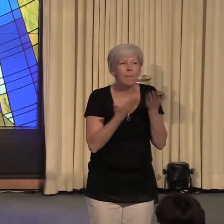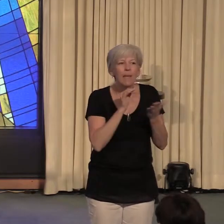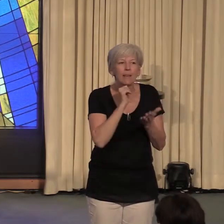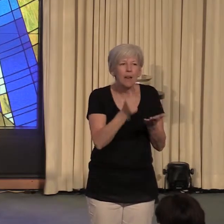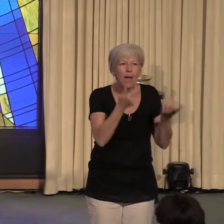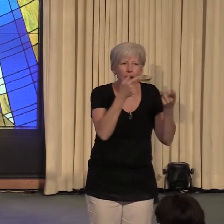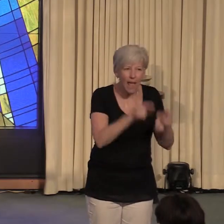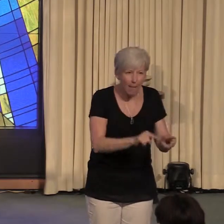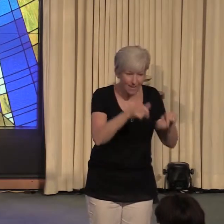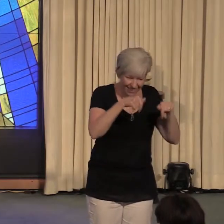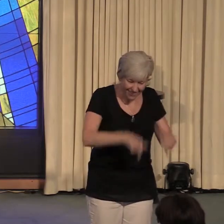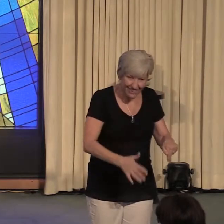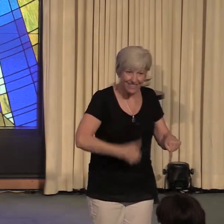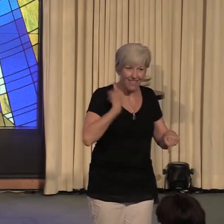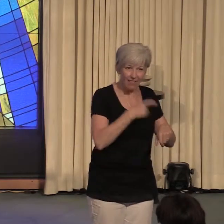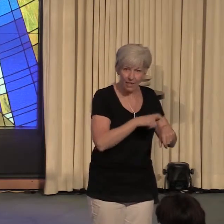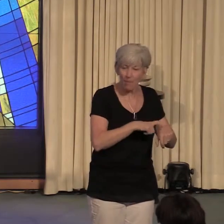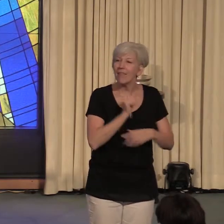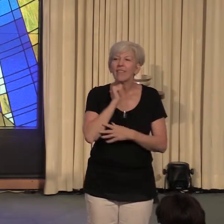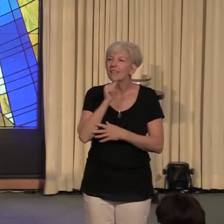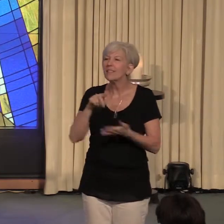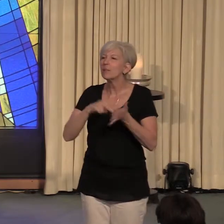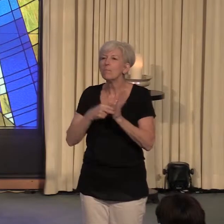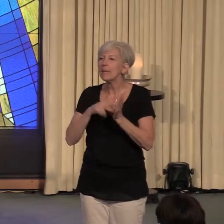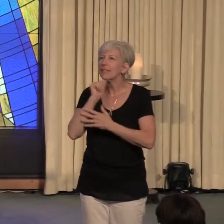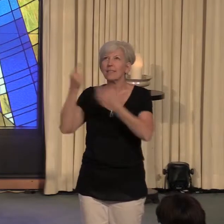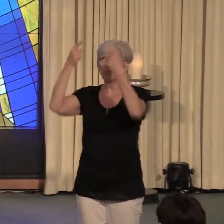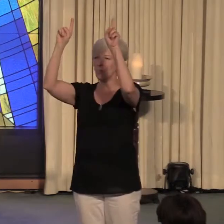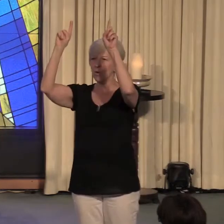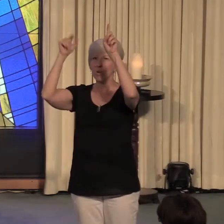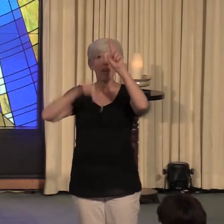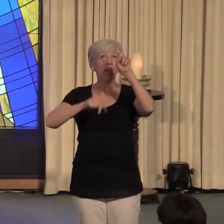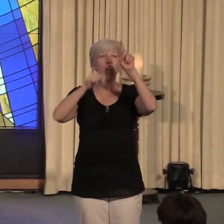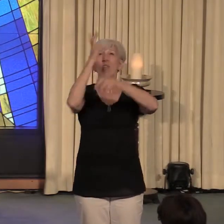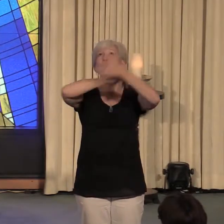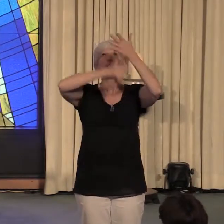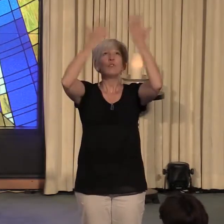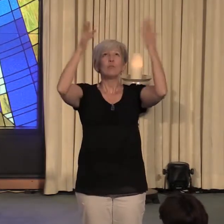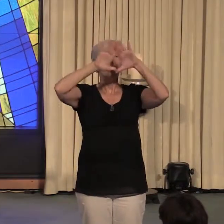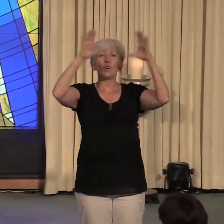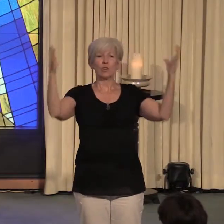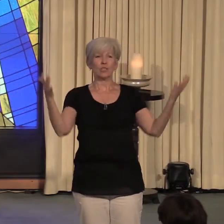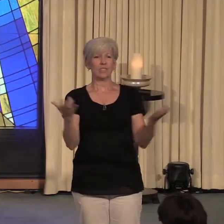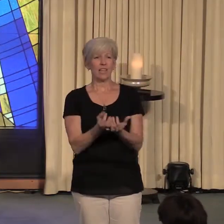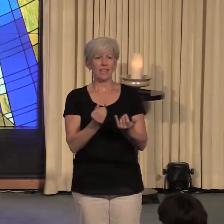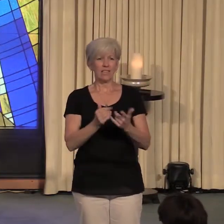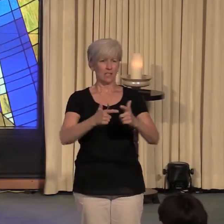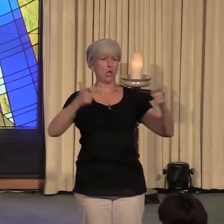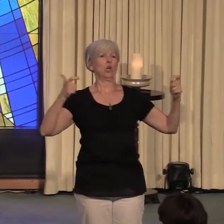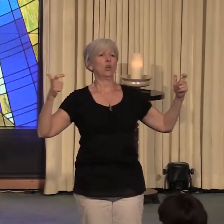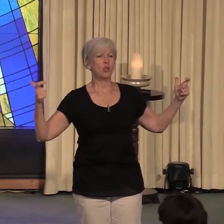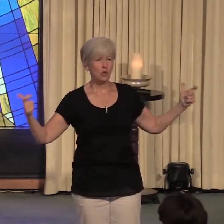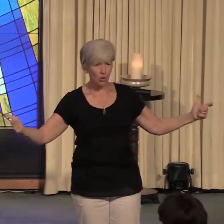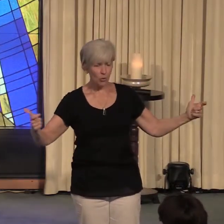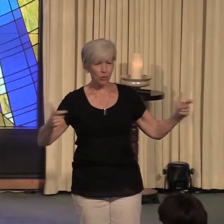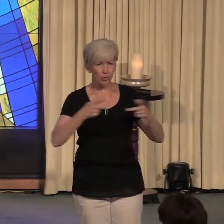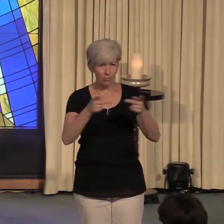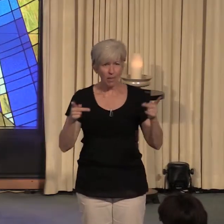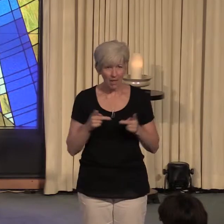not mean it doesn't work. The universe is a big place, as we saw in the example with the gas clouds